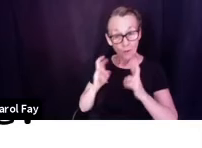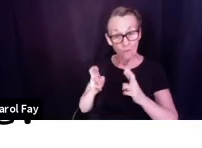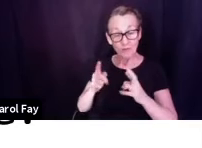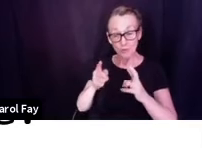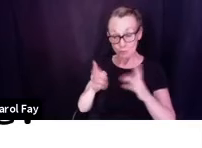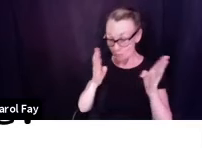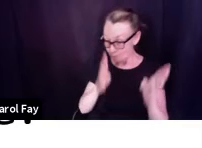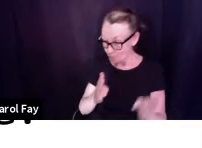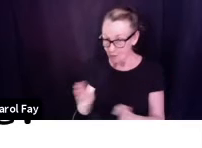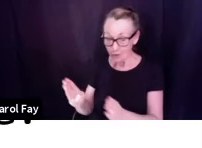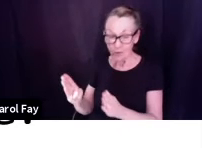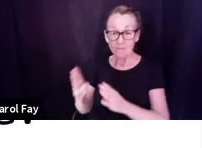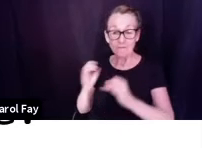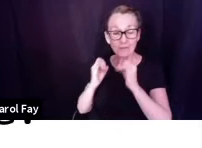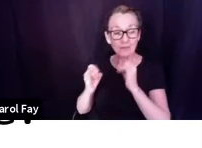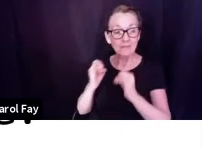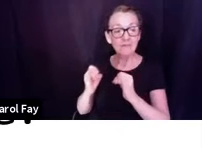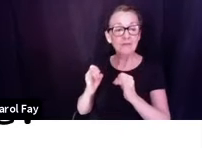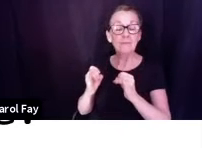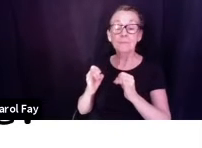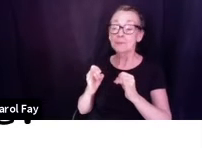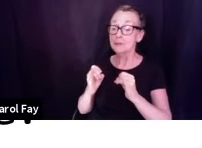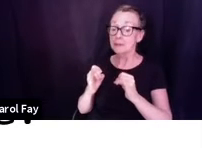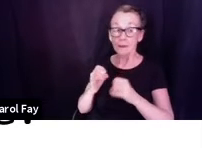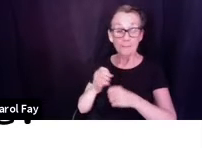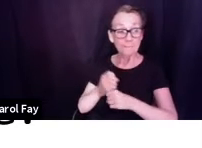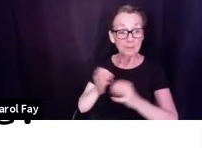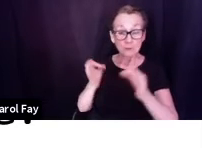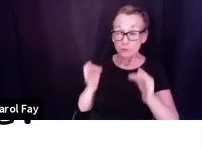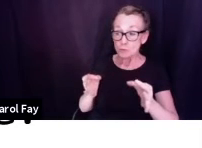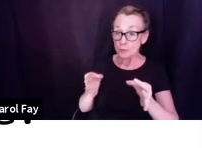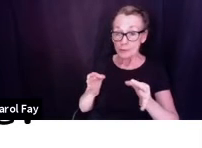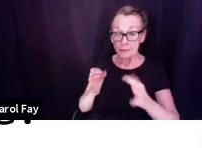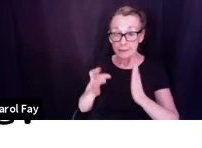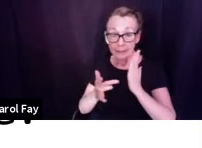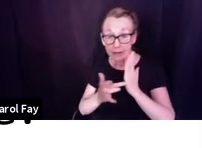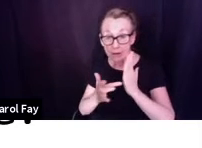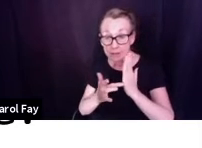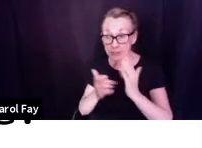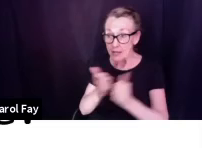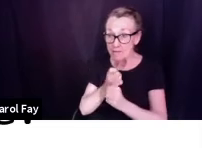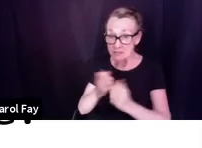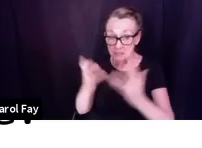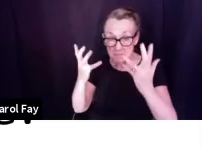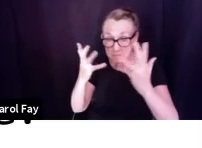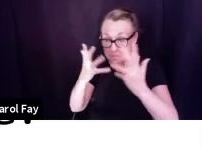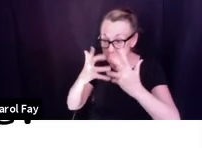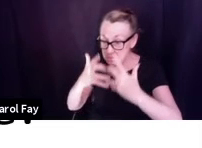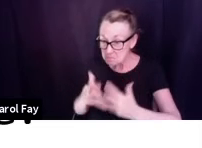interview method and make sure if there's technology or whatever setup you have, it's all good.